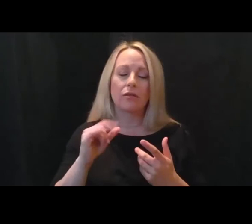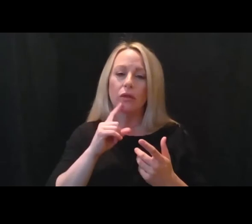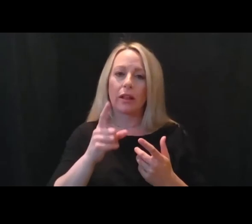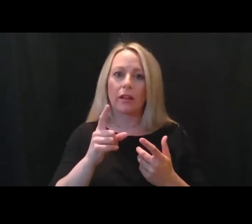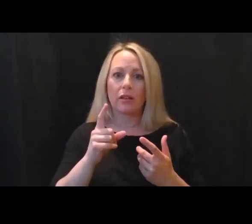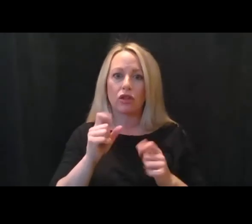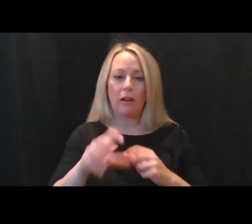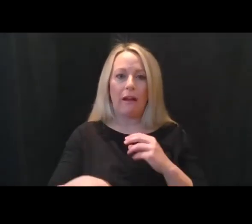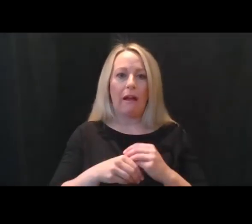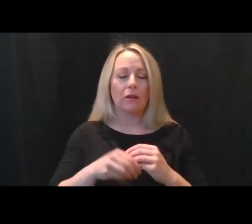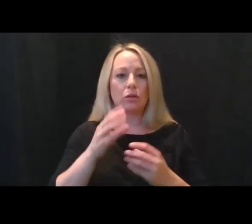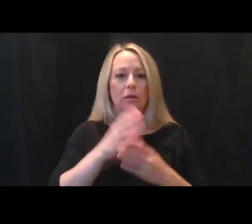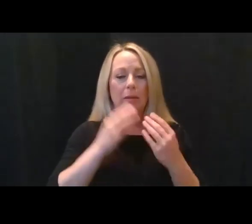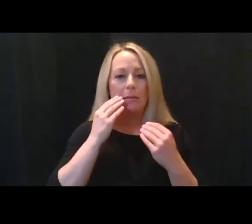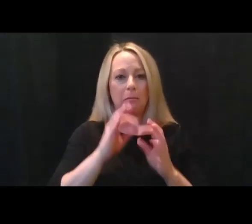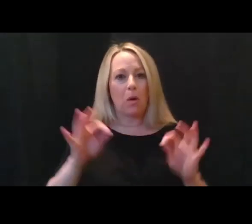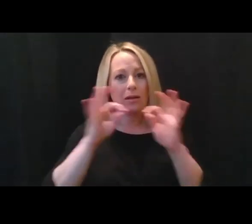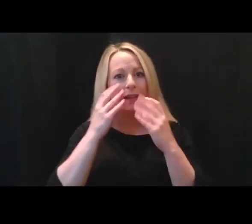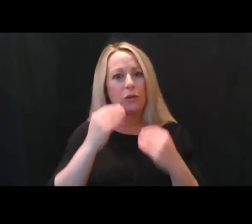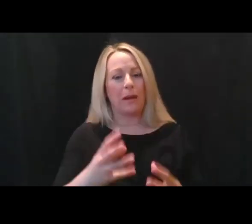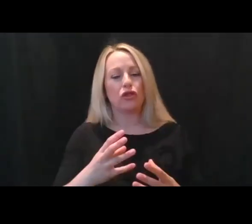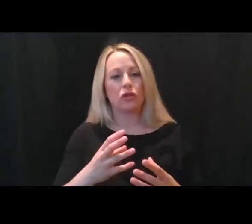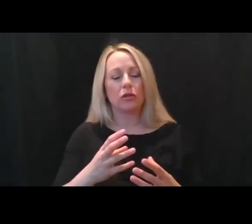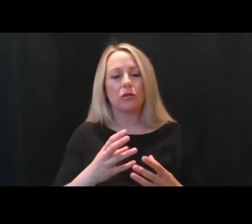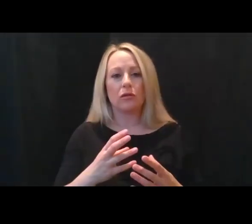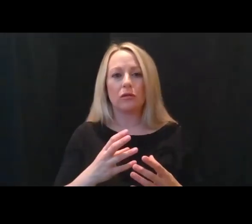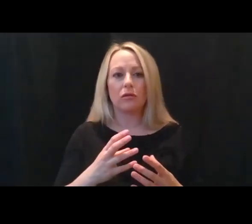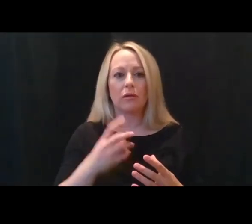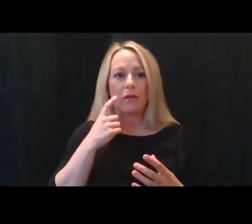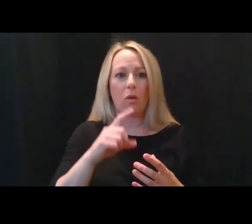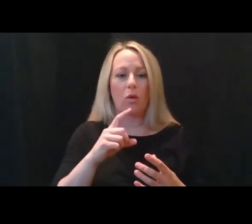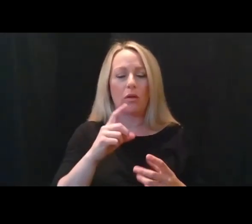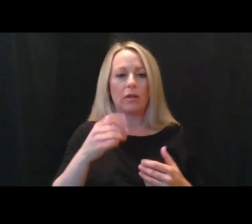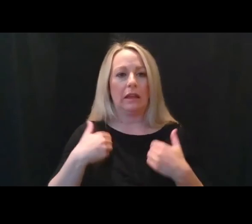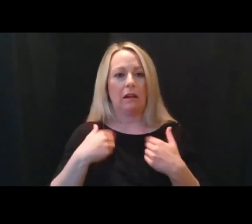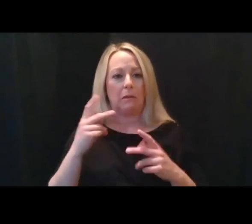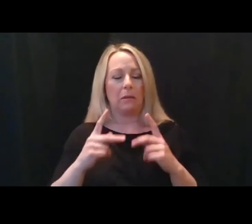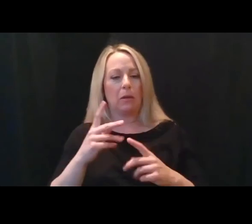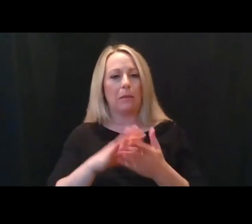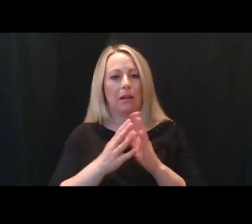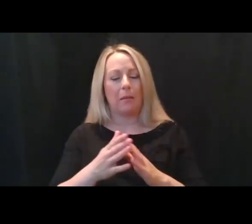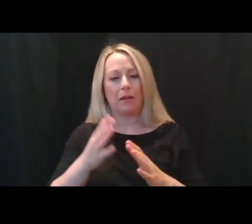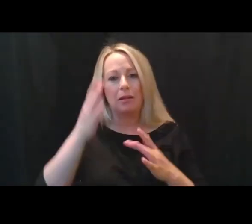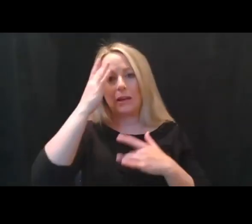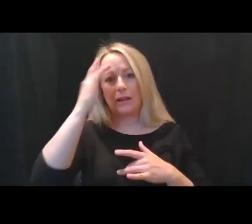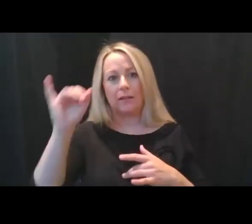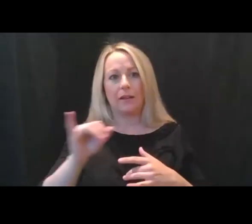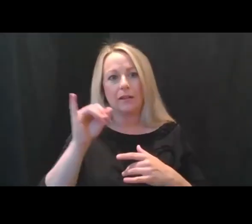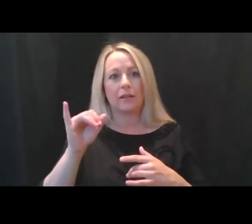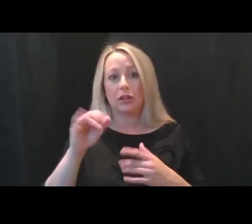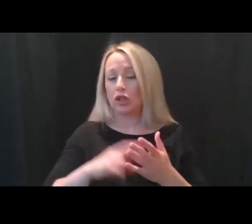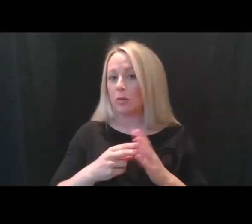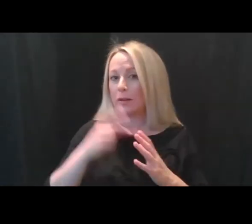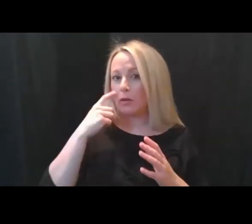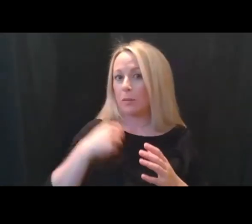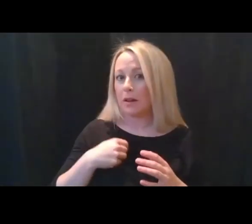the demographics becoming younger individuals who are being infected right now. Did you mean that for me, Brooke?